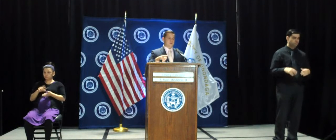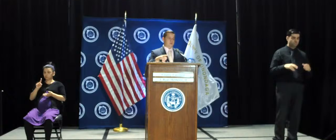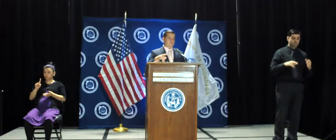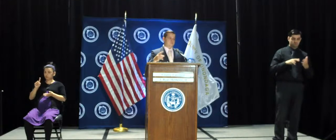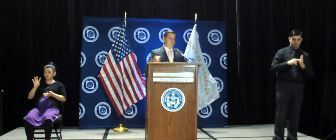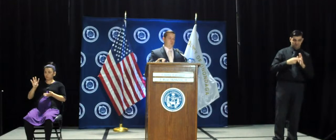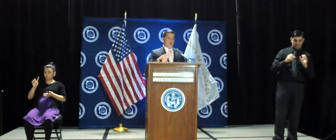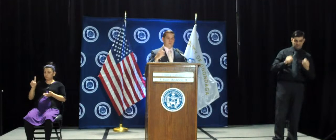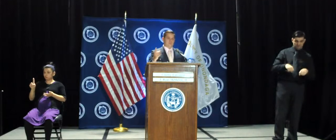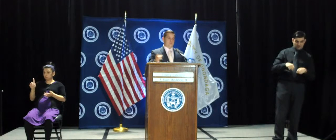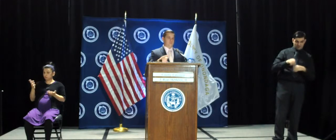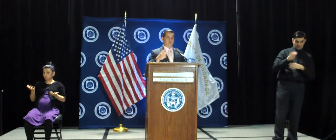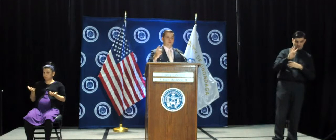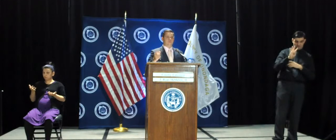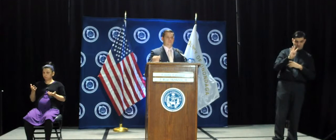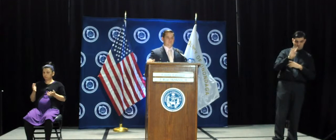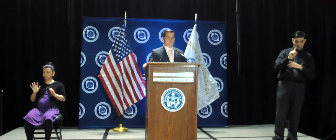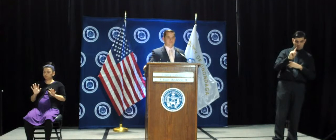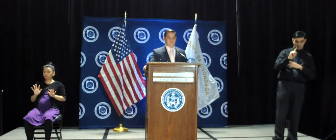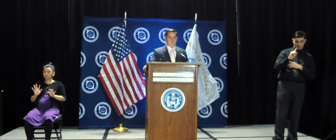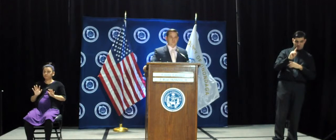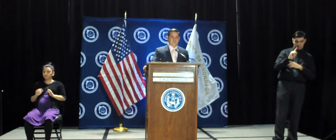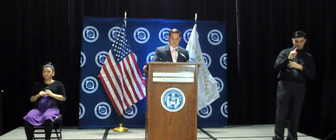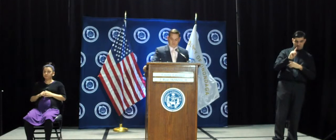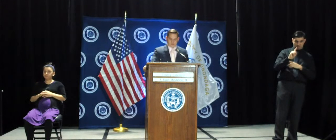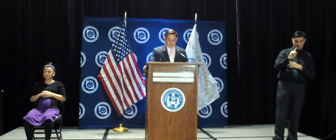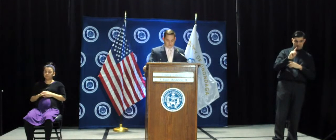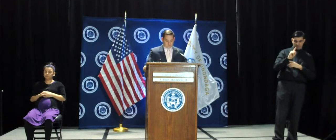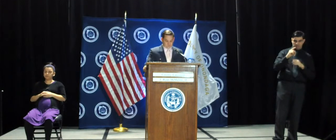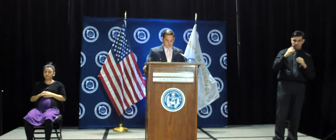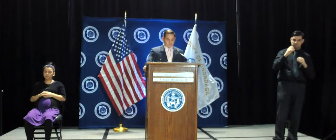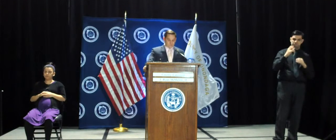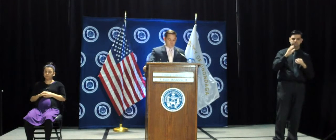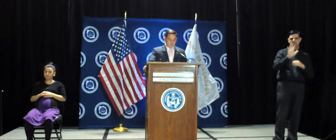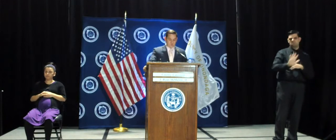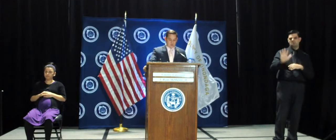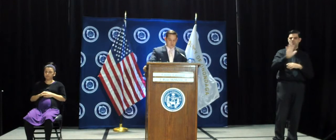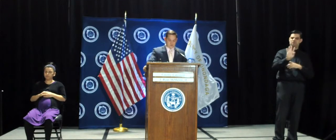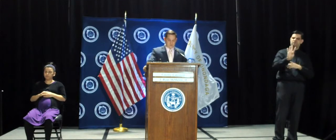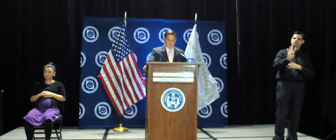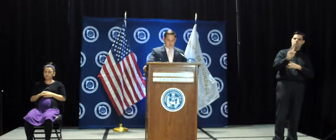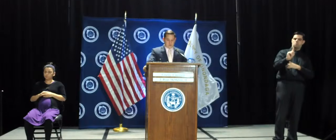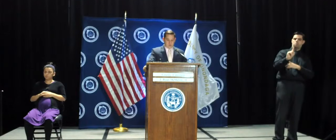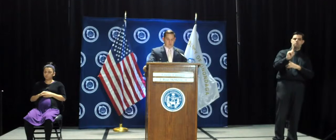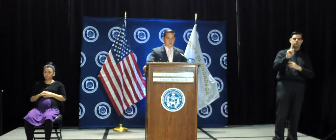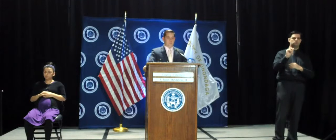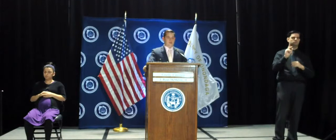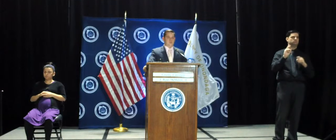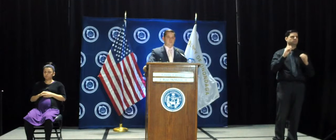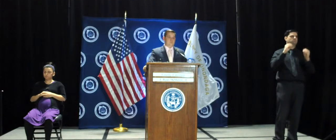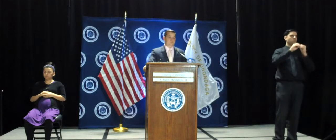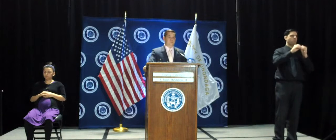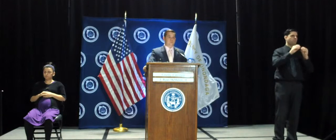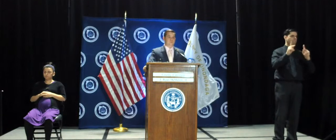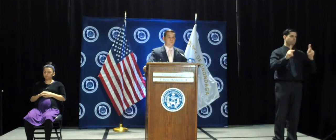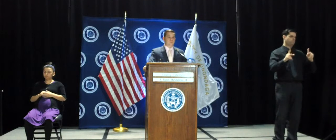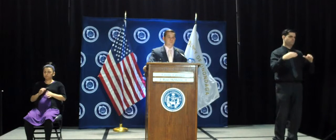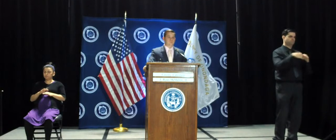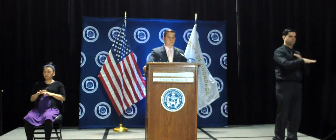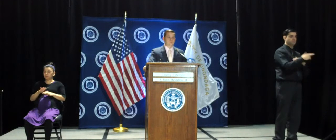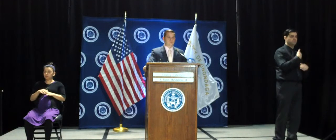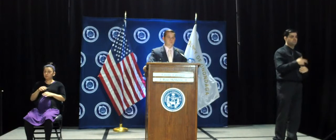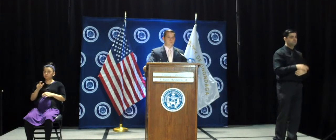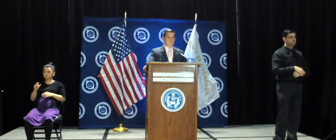that if we weren't, that's 70% more than now. yep, that's what, How much more